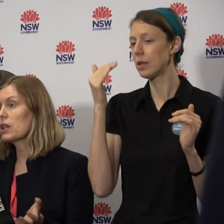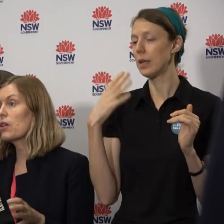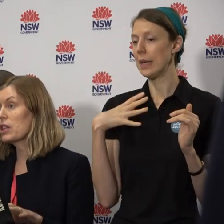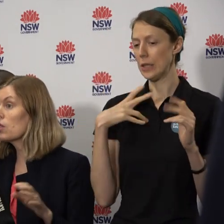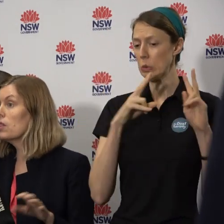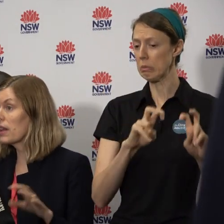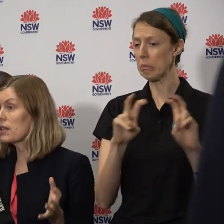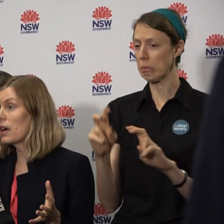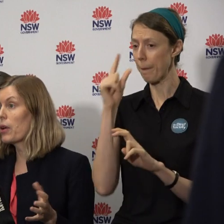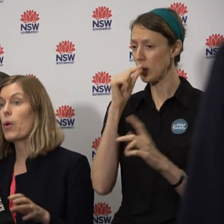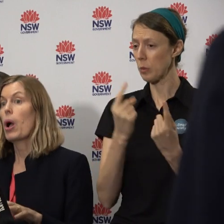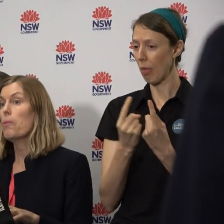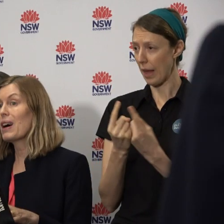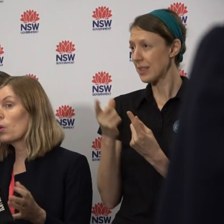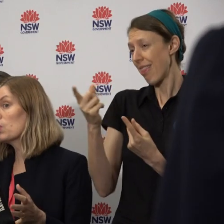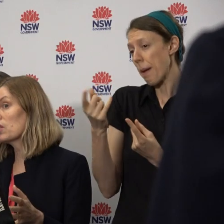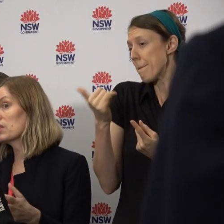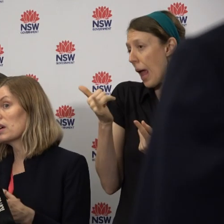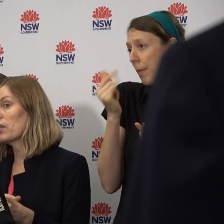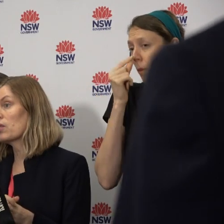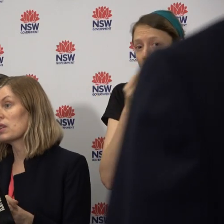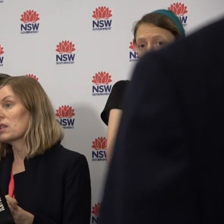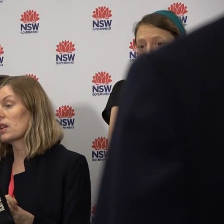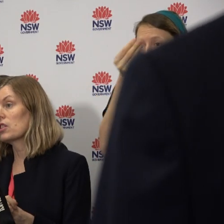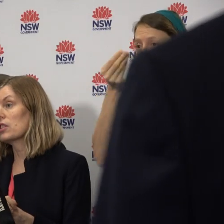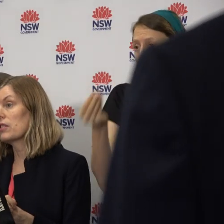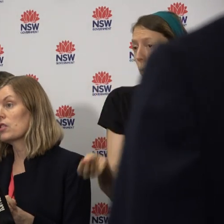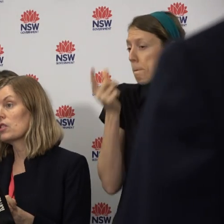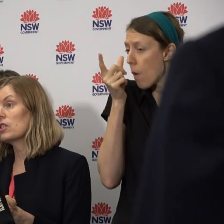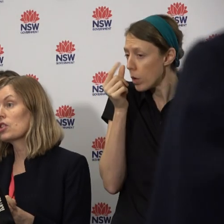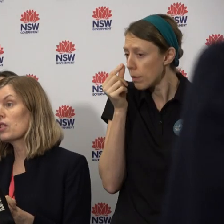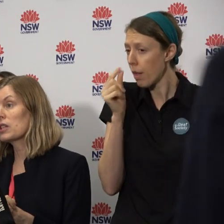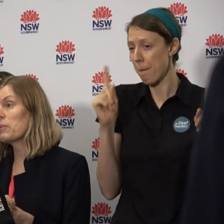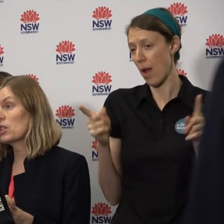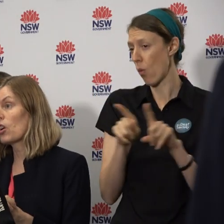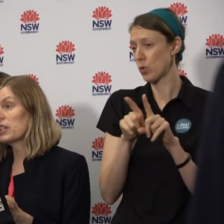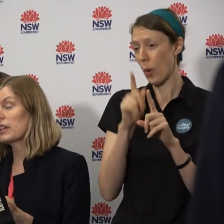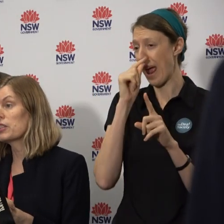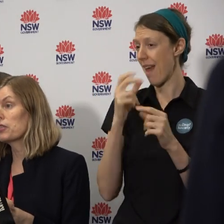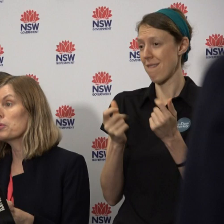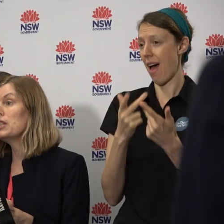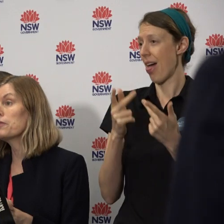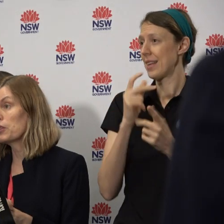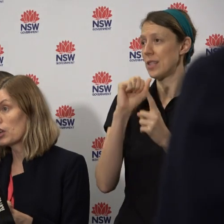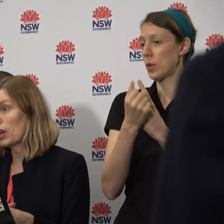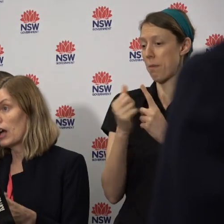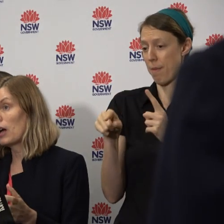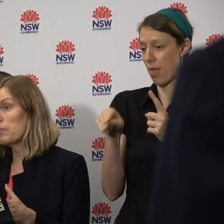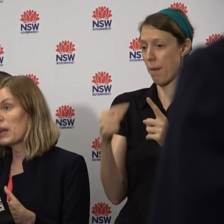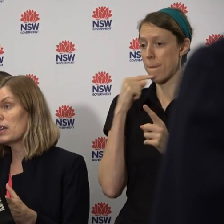all scenarios, including that scenario, but also scenarios such as that the child's come into contact through a